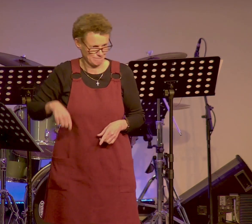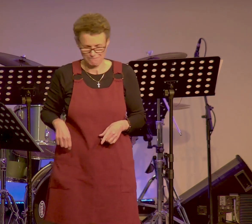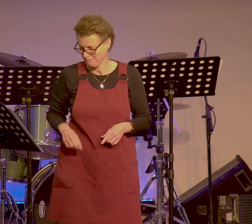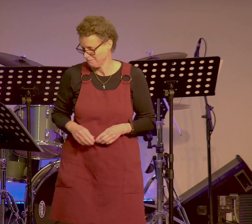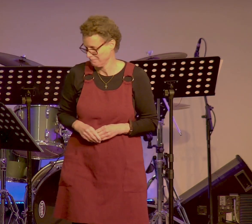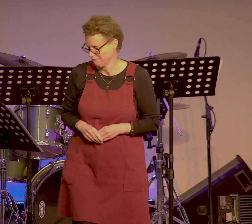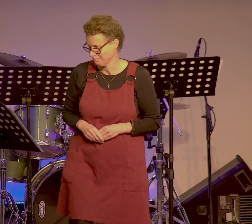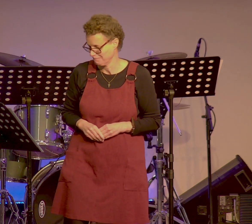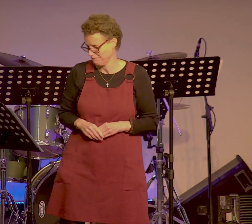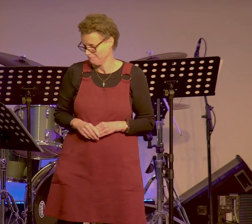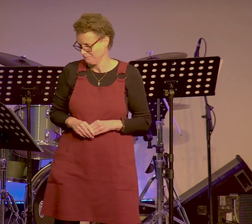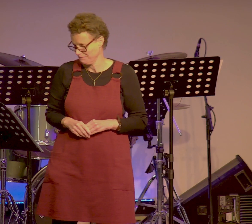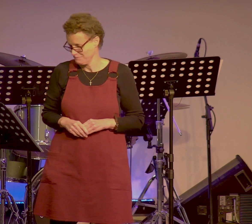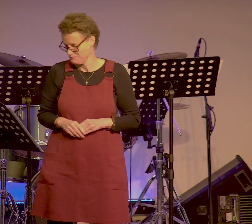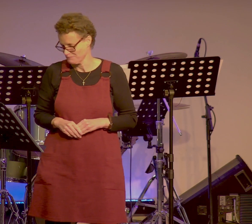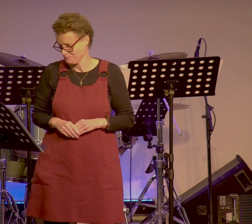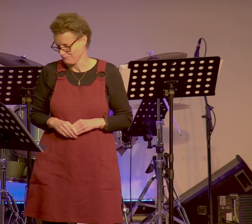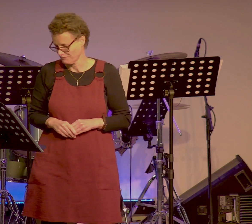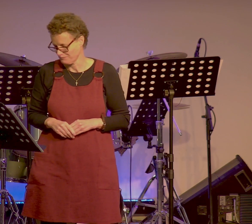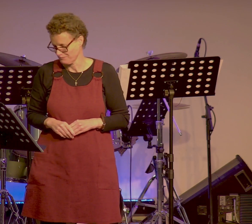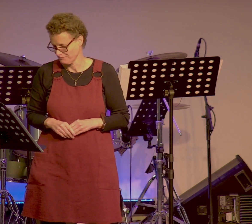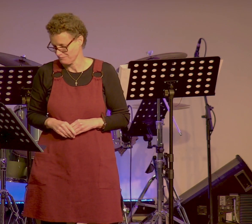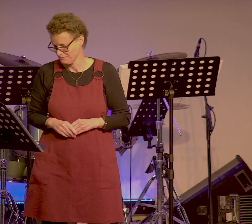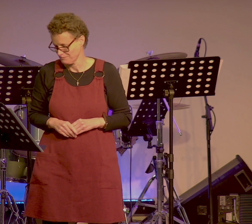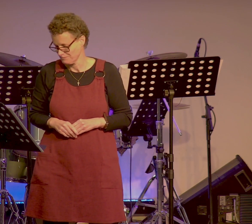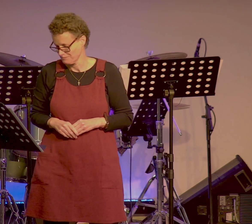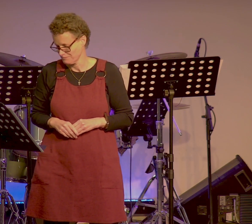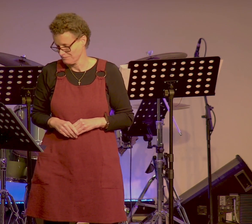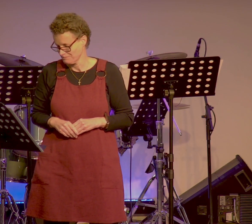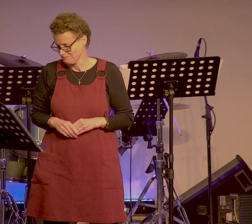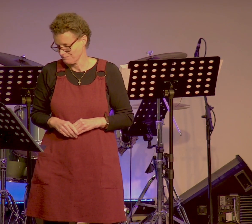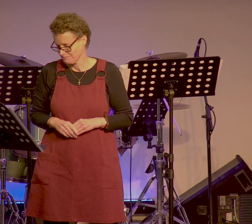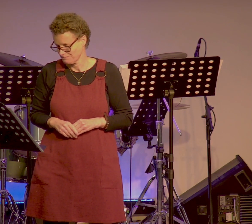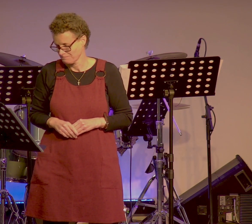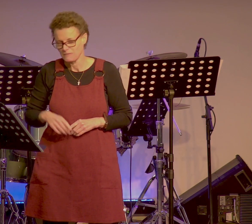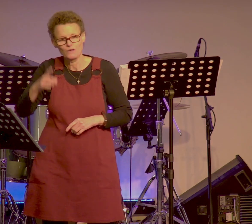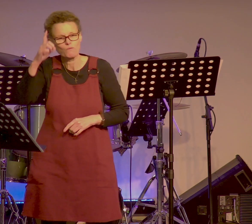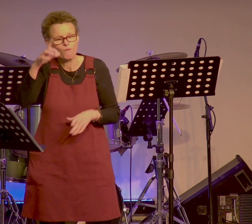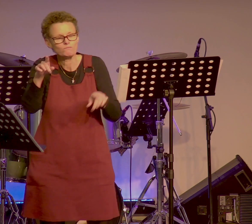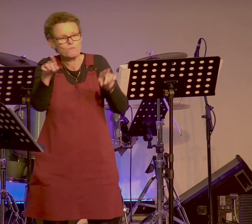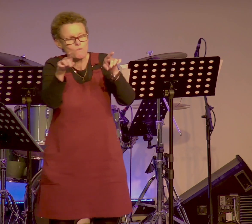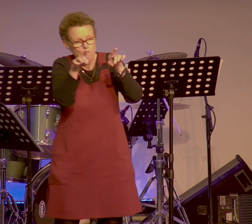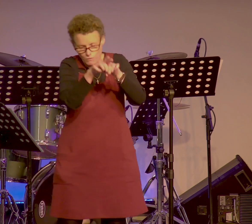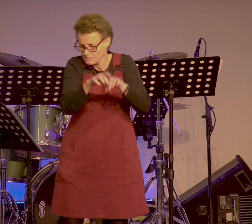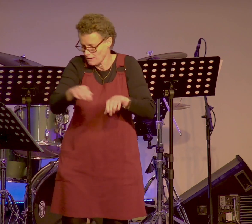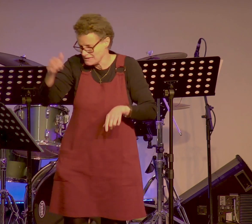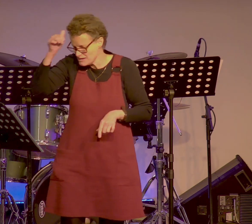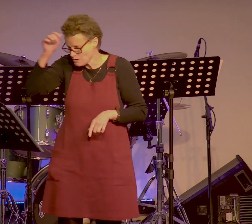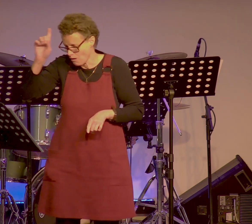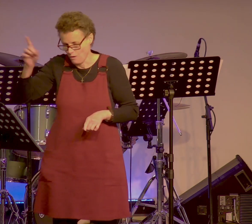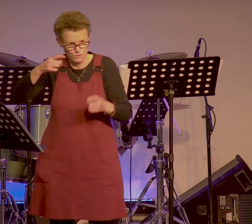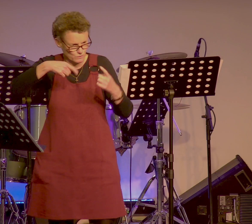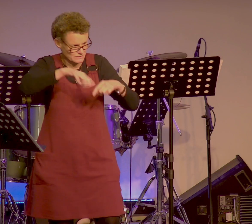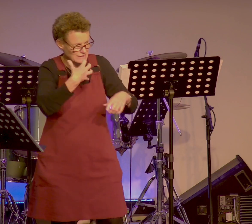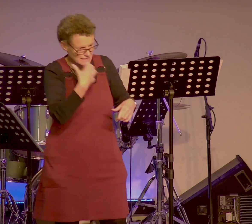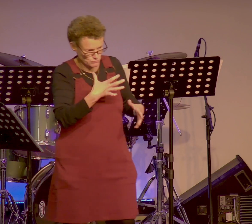people for them to pray for us, but we should be doing that ourselves. We need to rely on him.